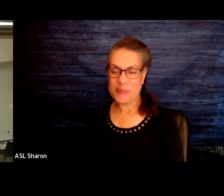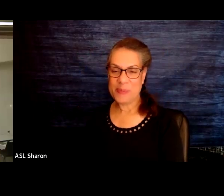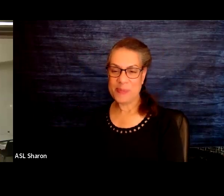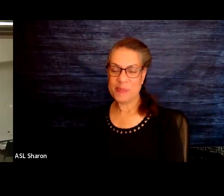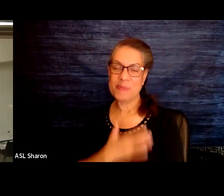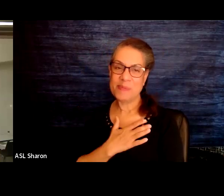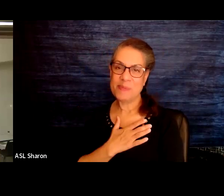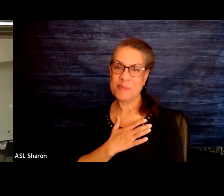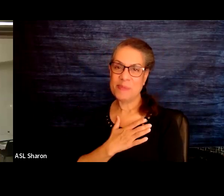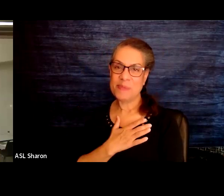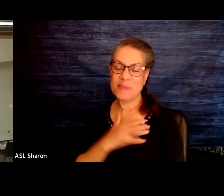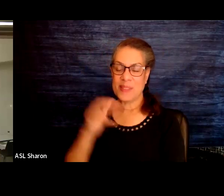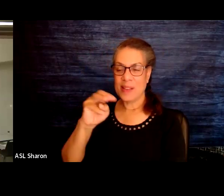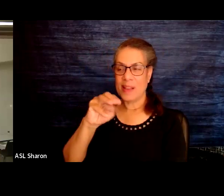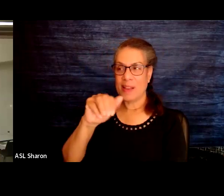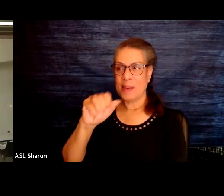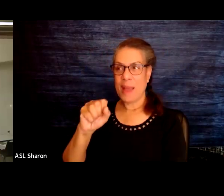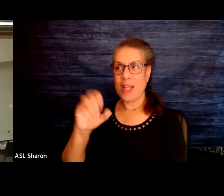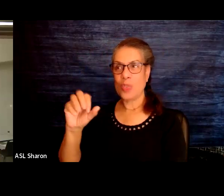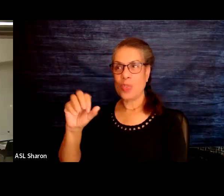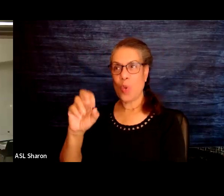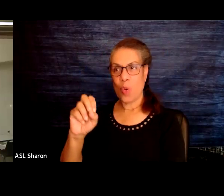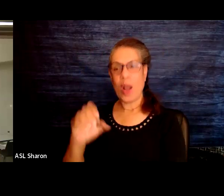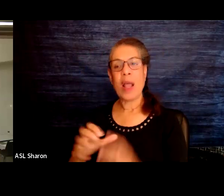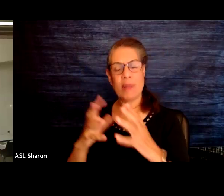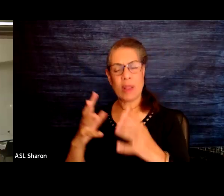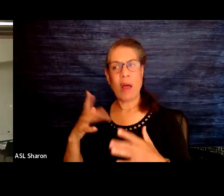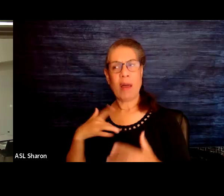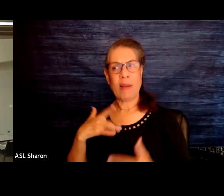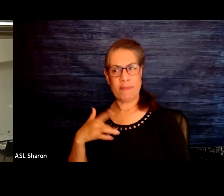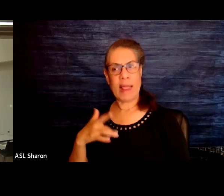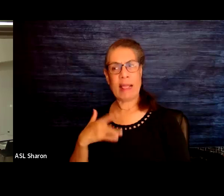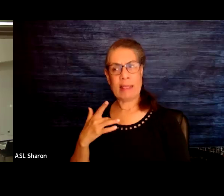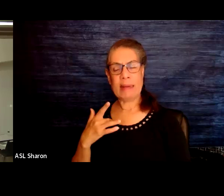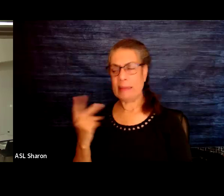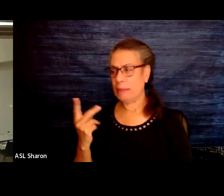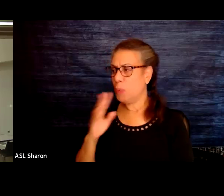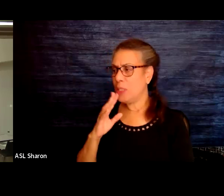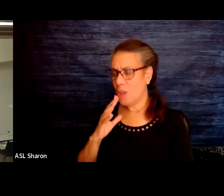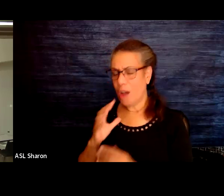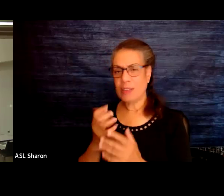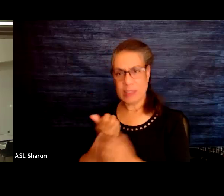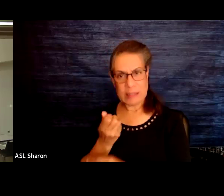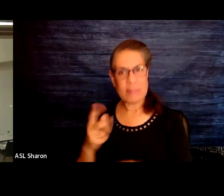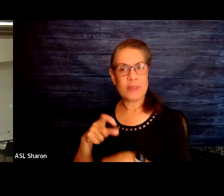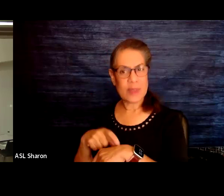I have a lot of feelings about Mass Core. It's been quite the journey. Mary and I have talked last year quite a few times.